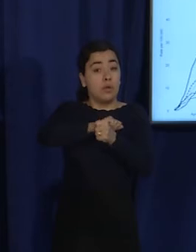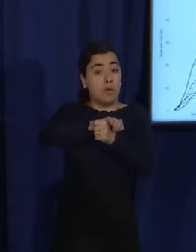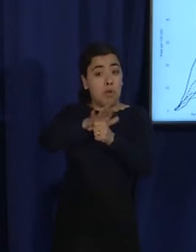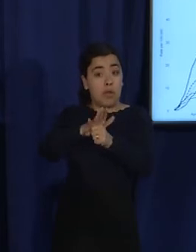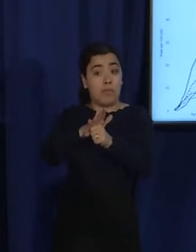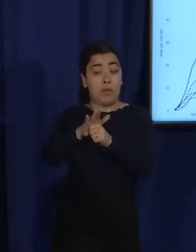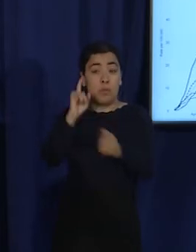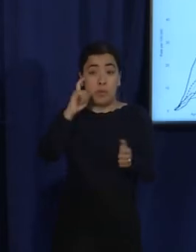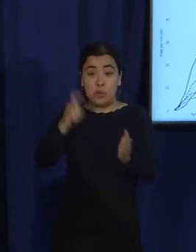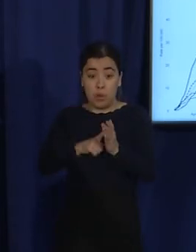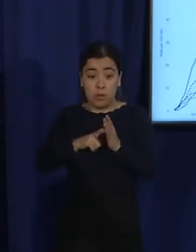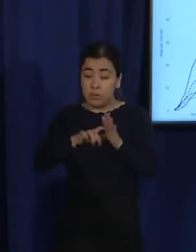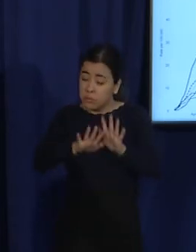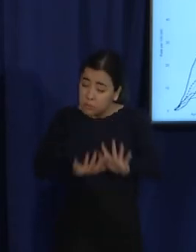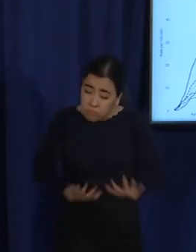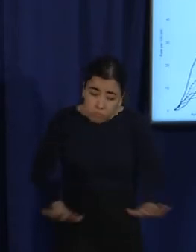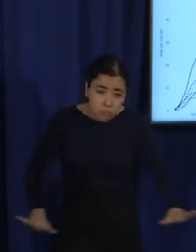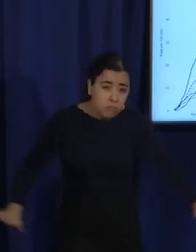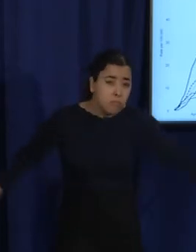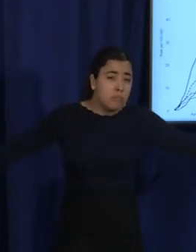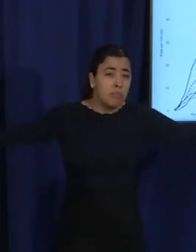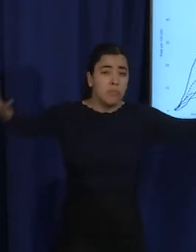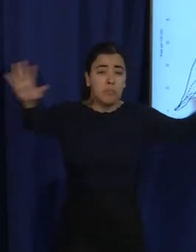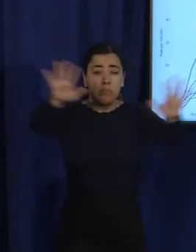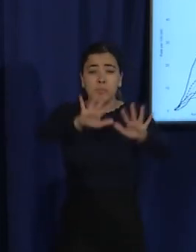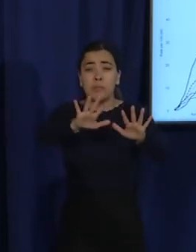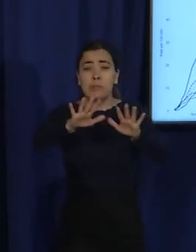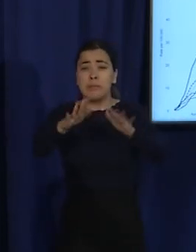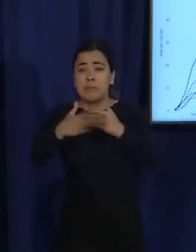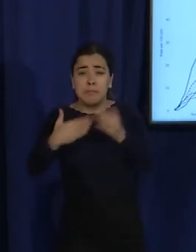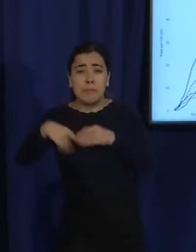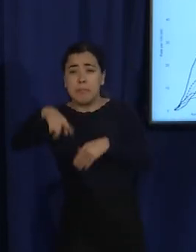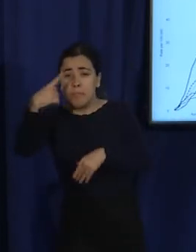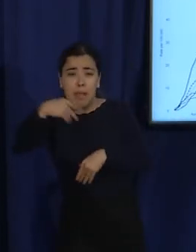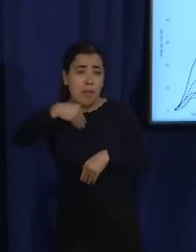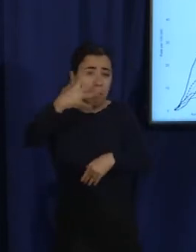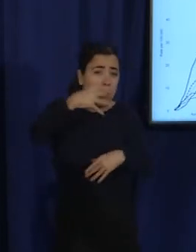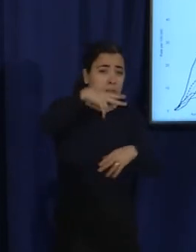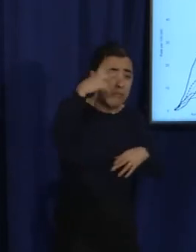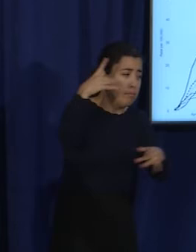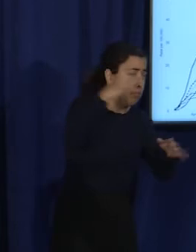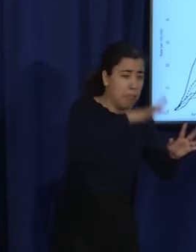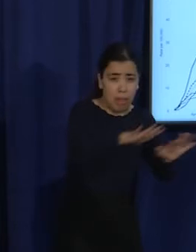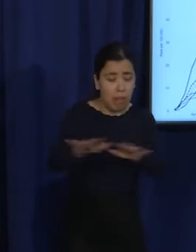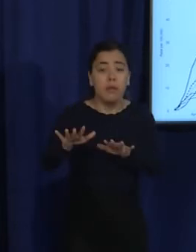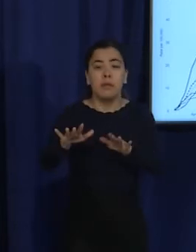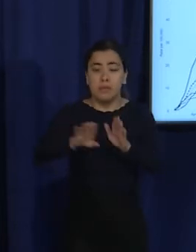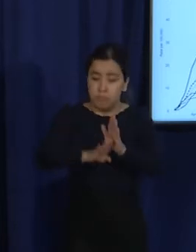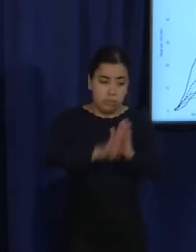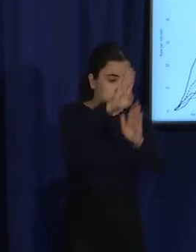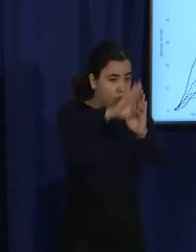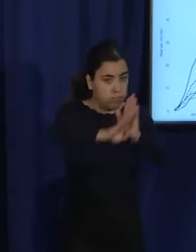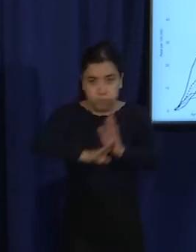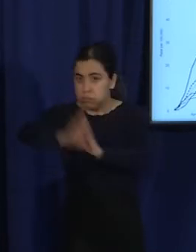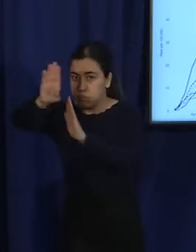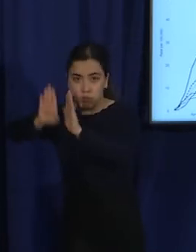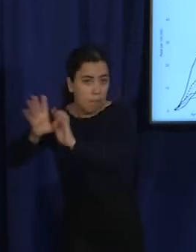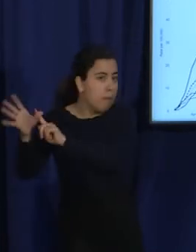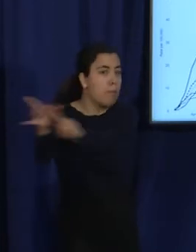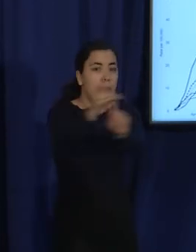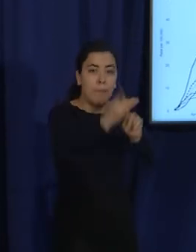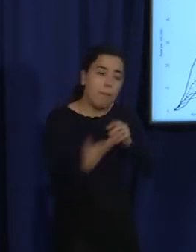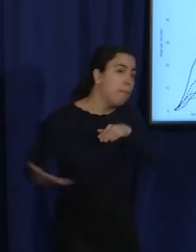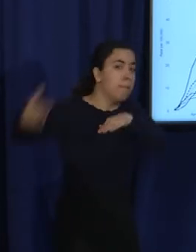dramatically increasing across all race ethnicity groups. On the graph here, the blue represents